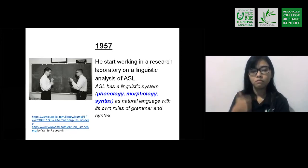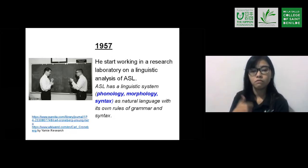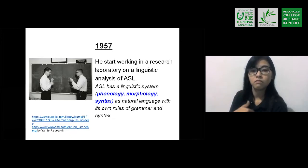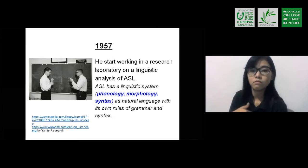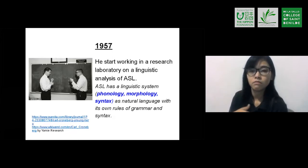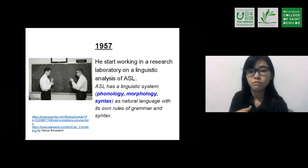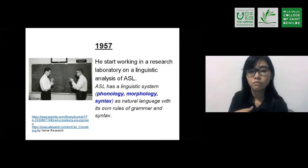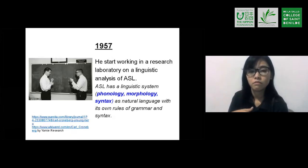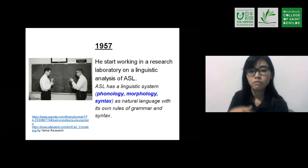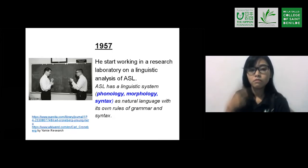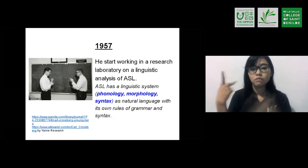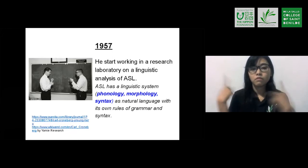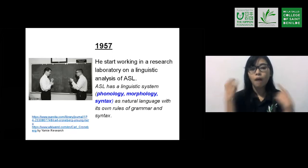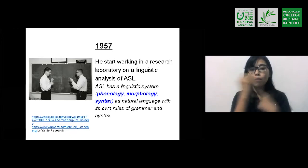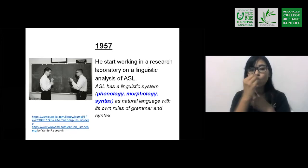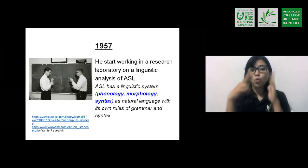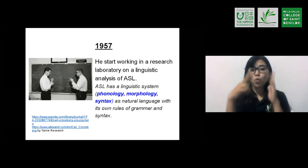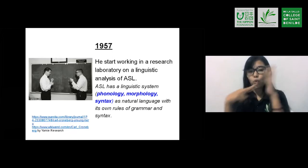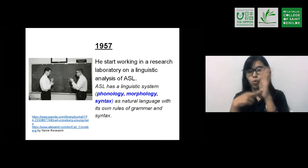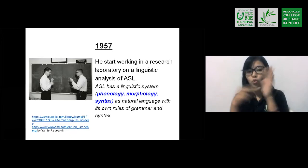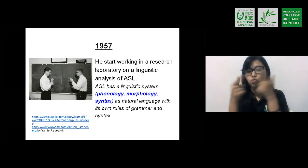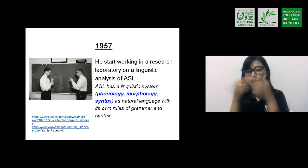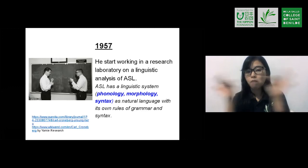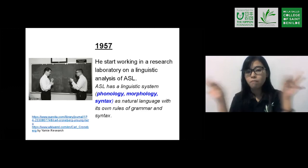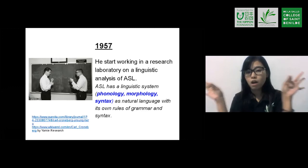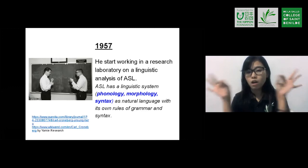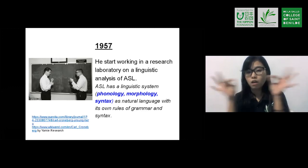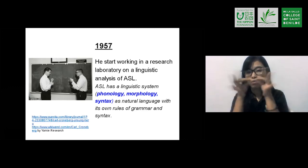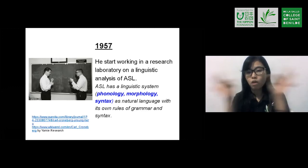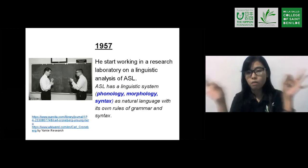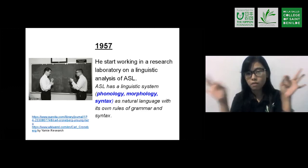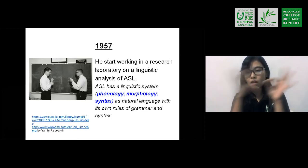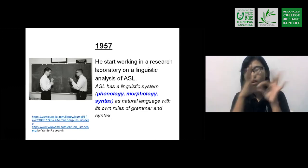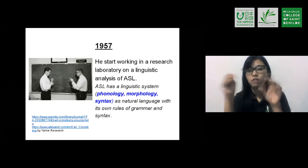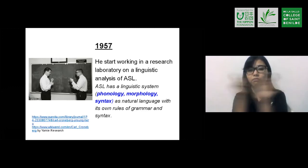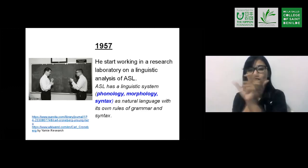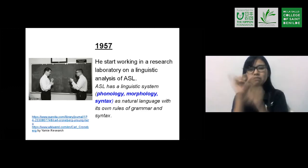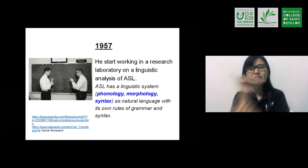He worked as a linguistics researcher with Stokoe